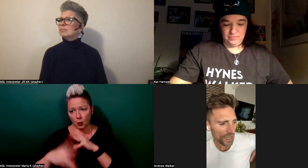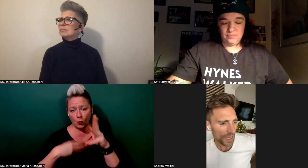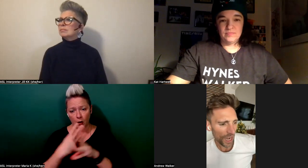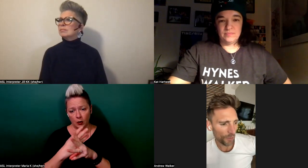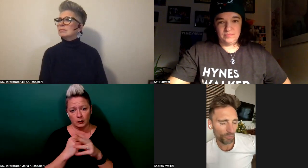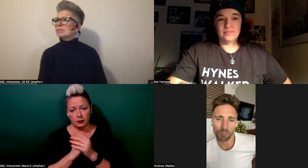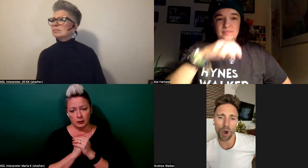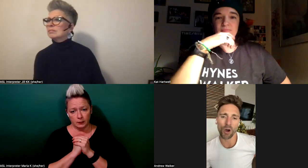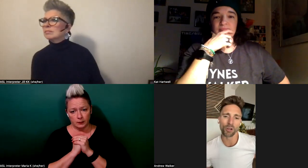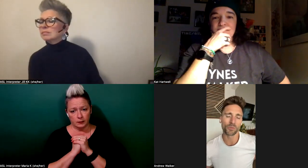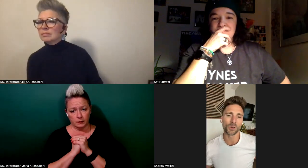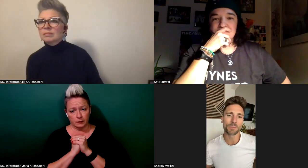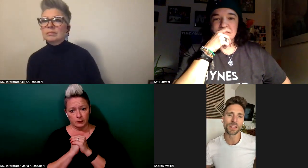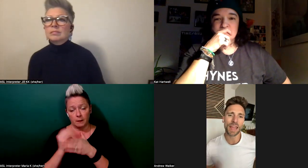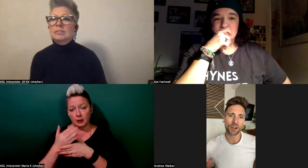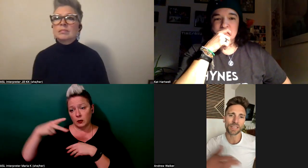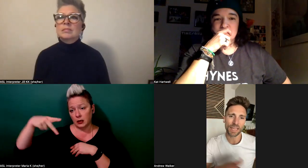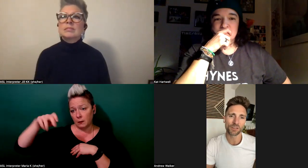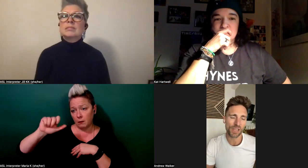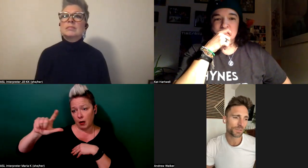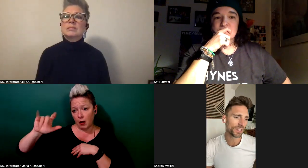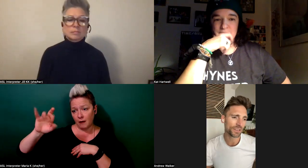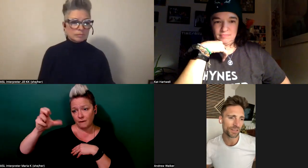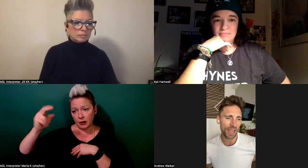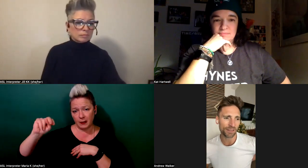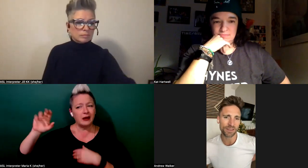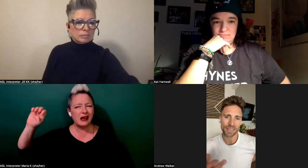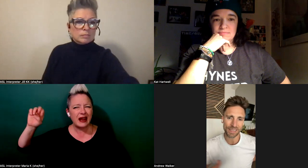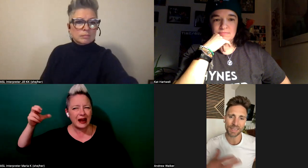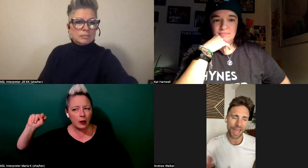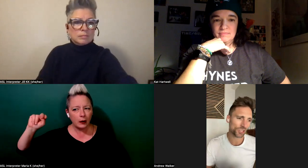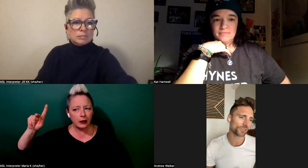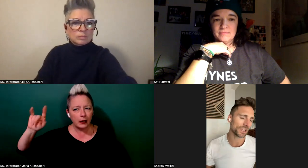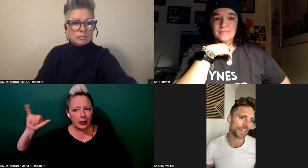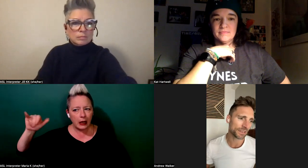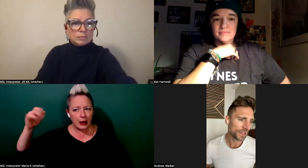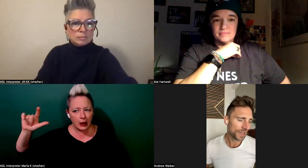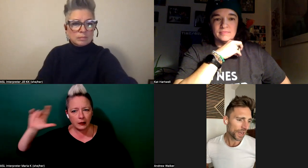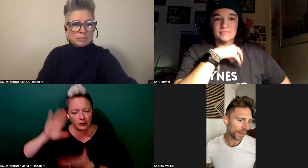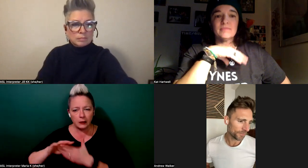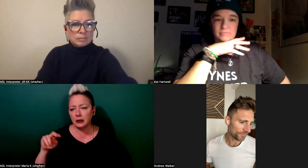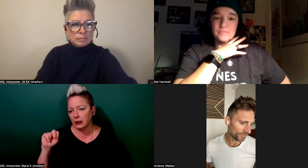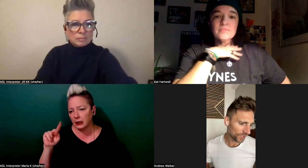between Paul Freeman, Erin Cahill's husband, and Nikki and Ashley, and